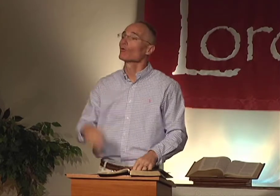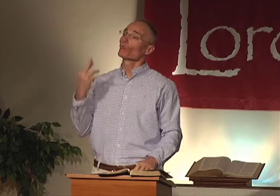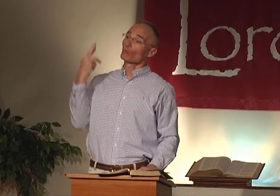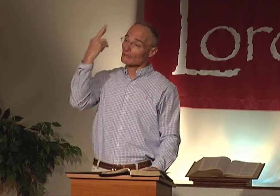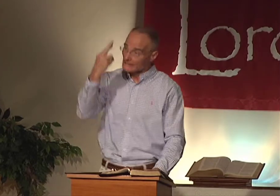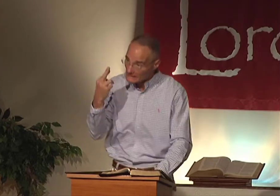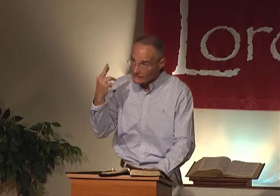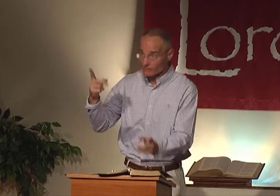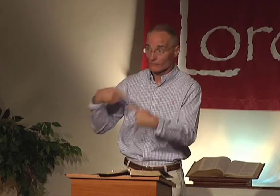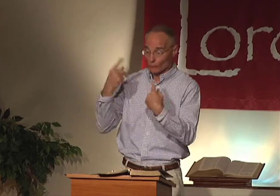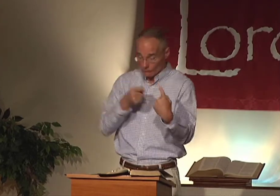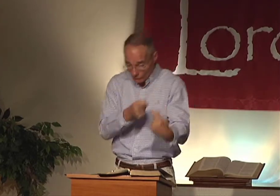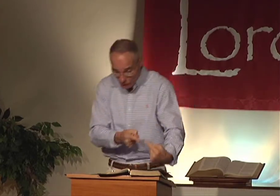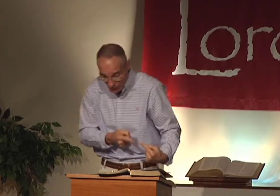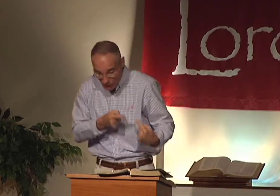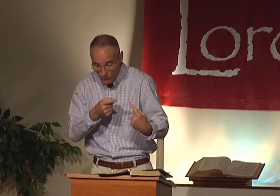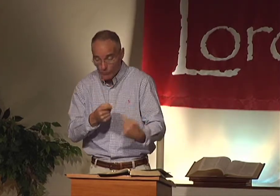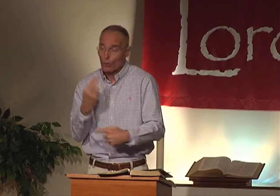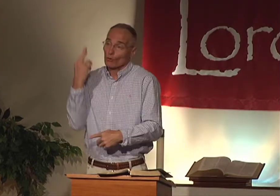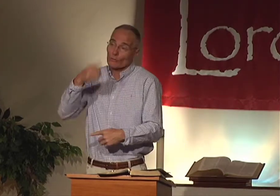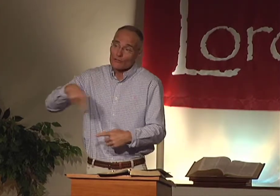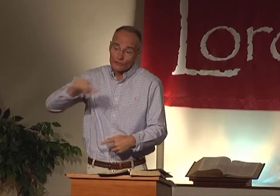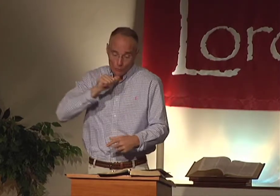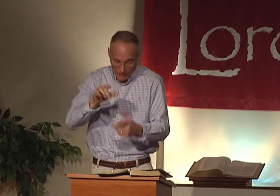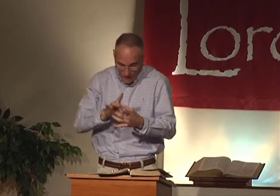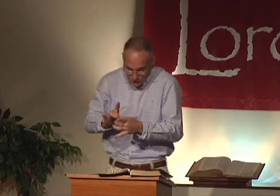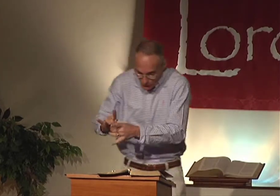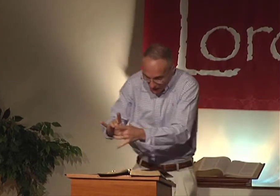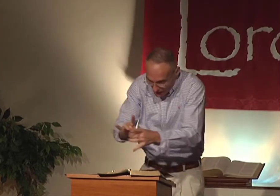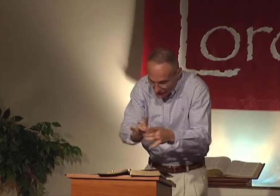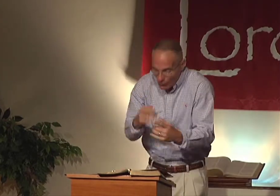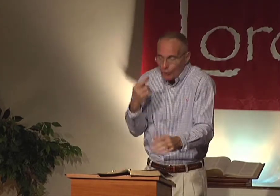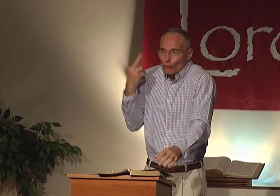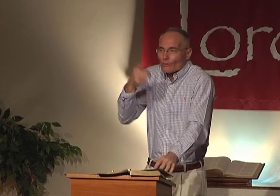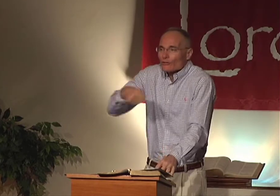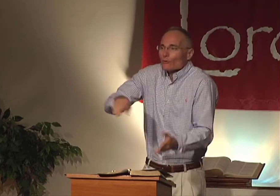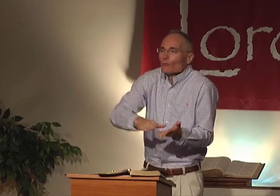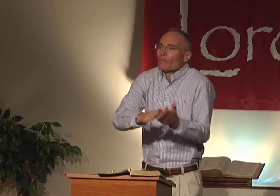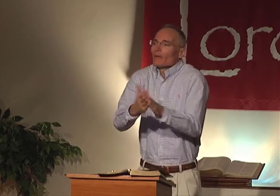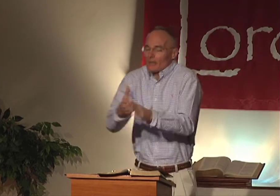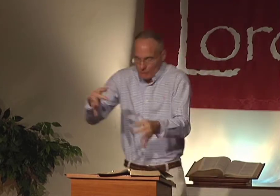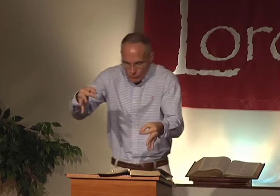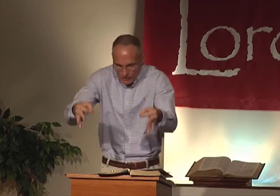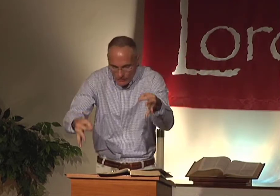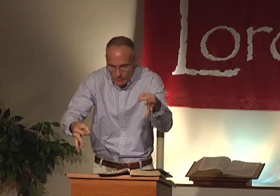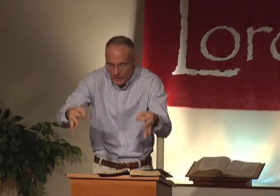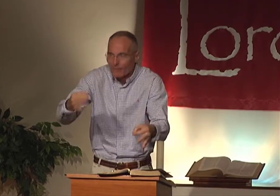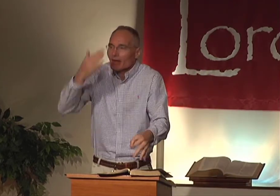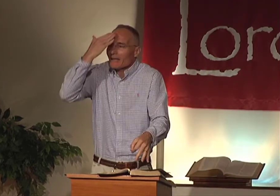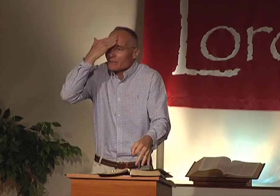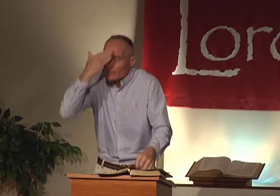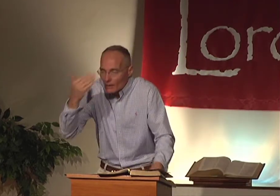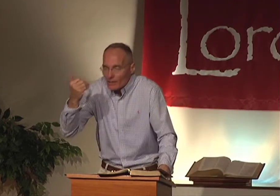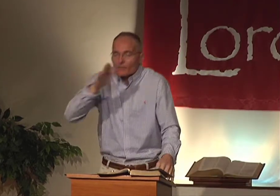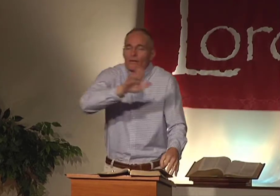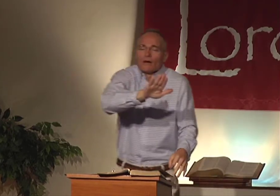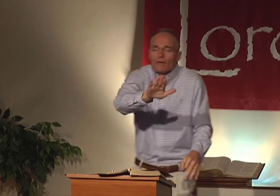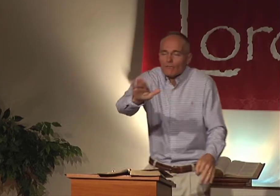And Paul's saying, the reason that you've been struggling, the reason that you're not unified here is because you have become judgmental